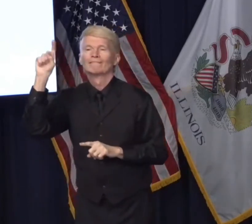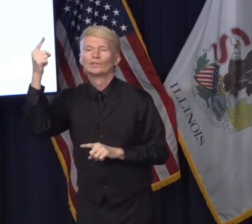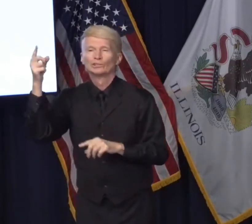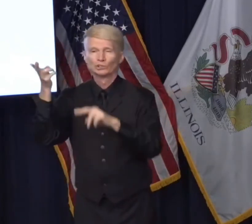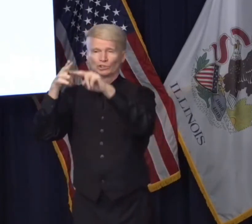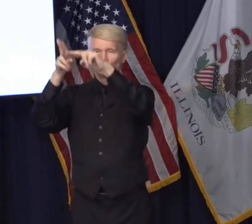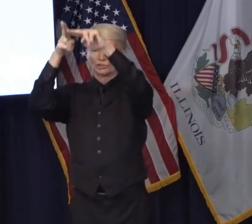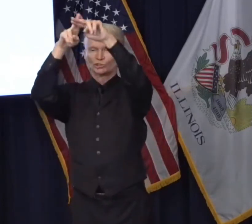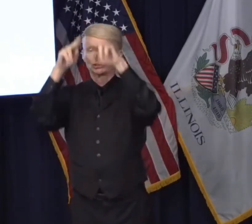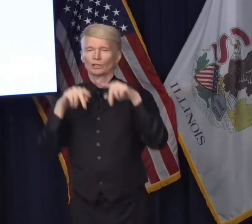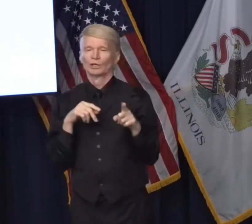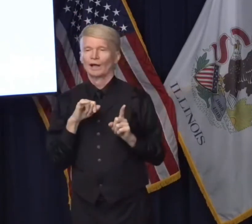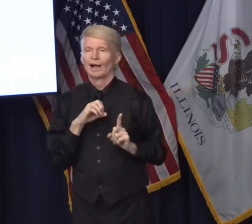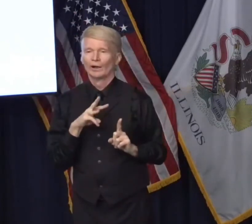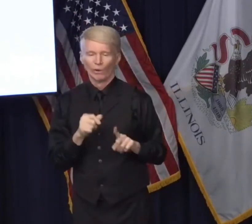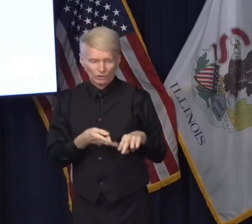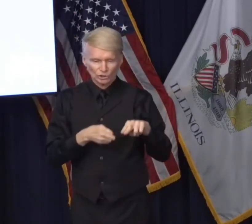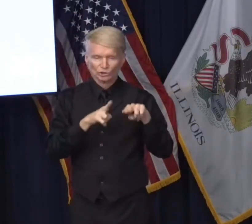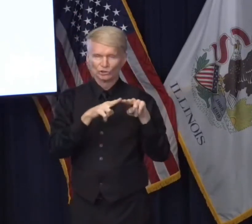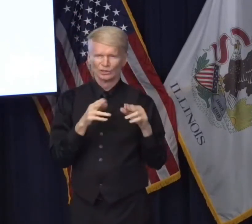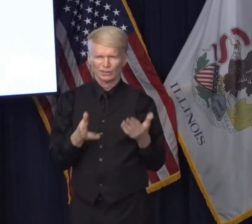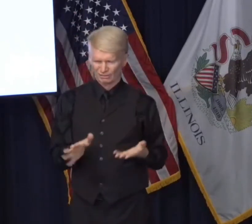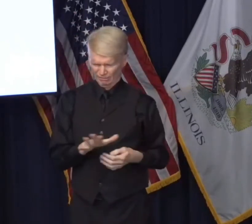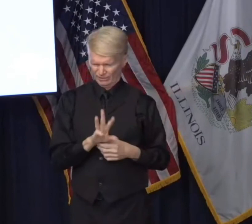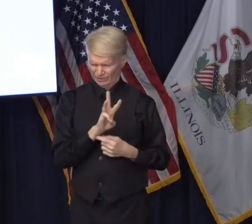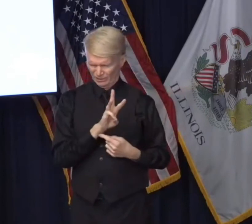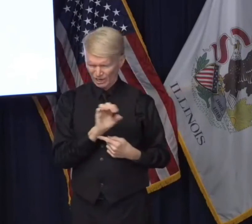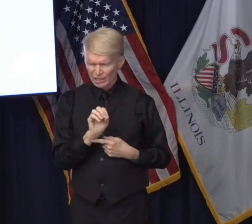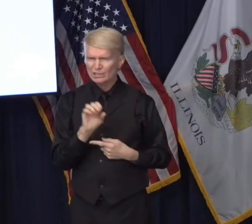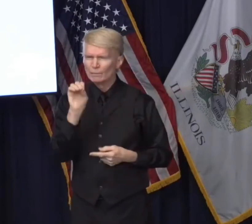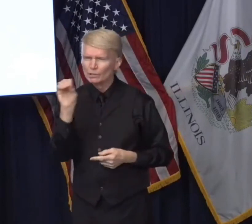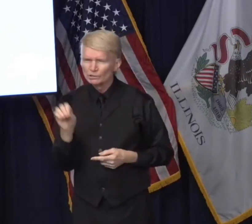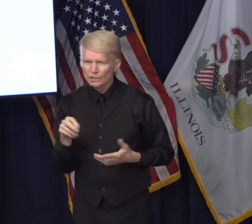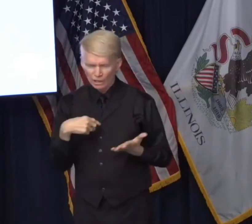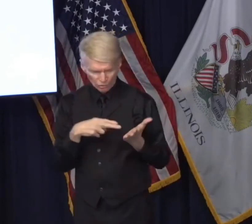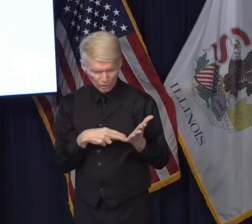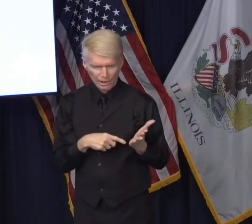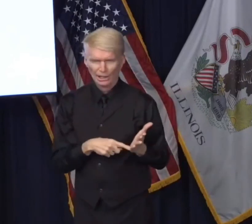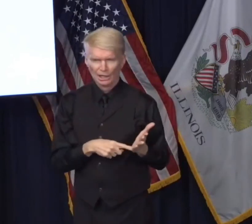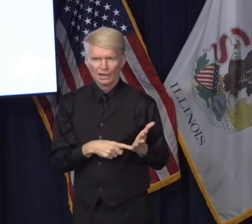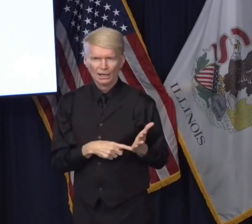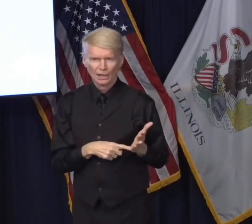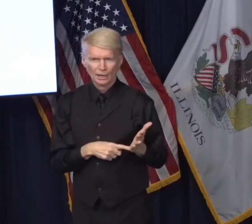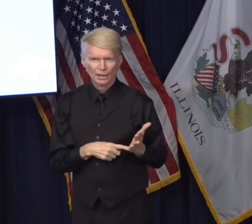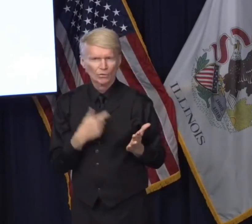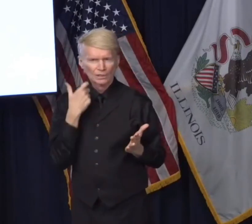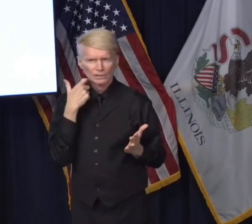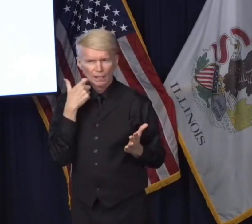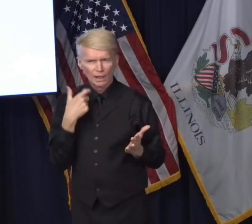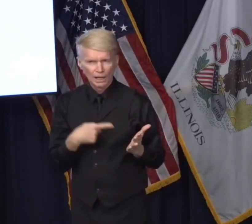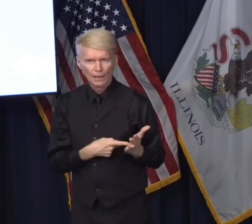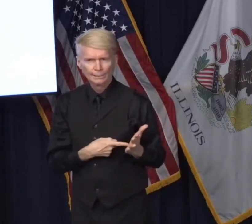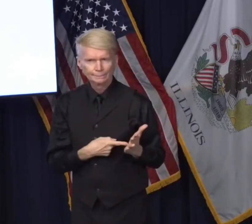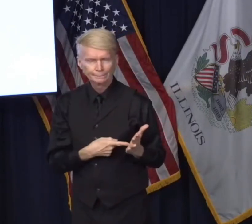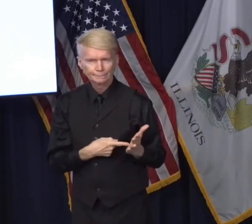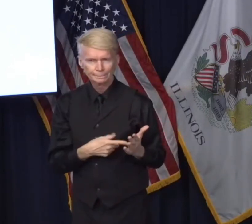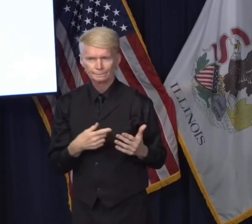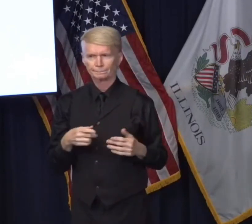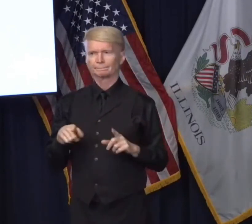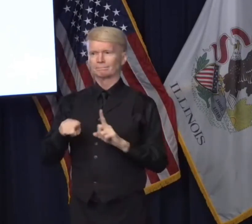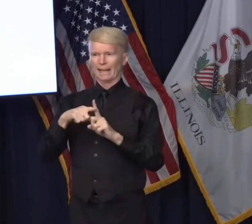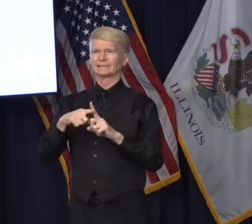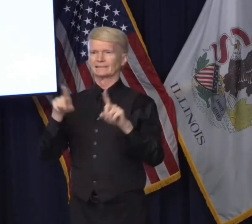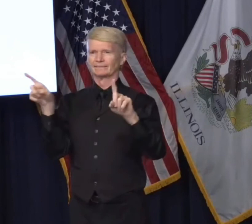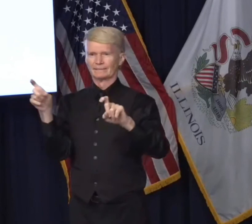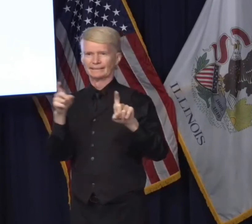Iowa. I think Iowa, I read, was at about a 60% positivity rate. At least I saw that recently. And so, you